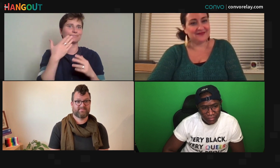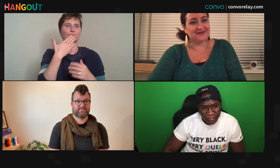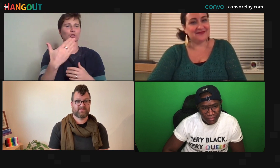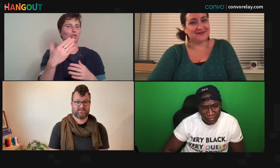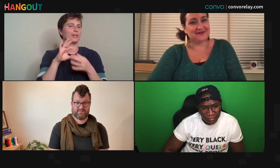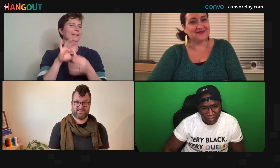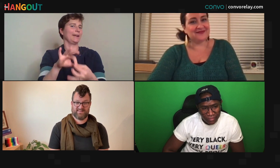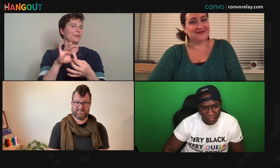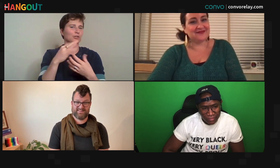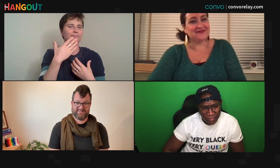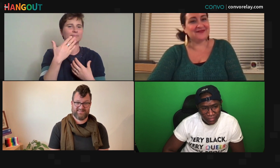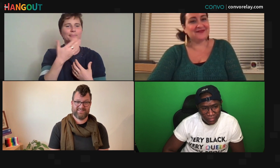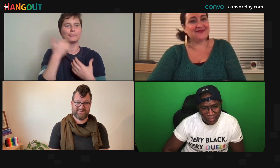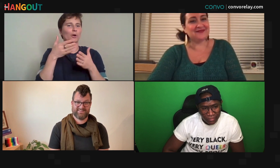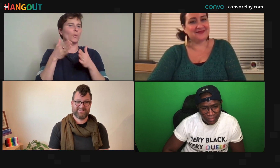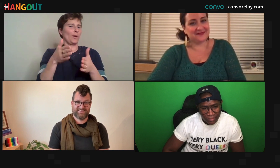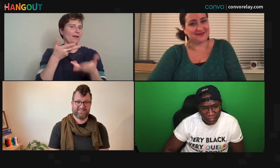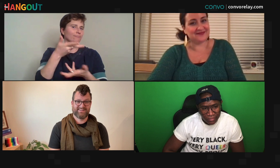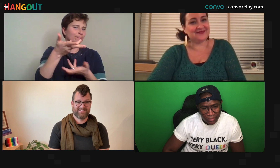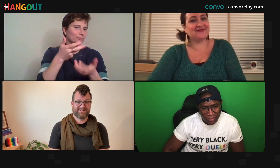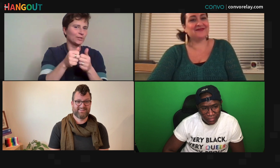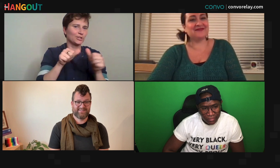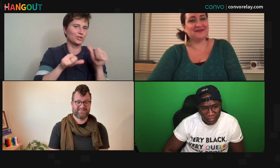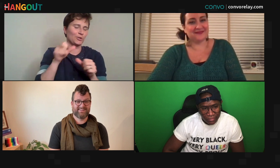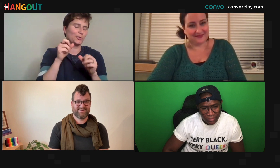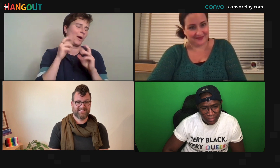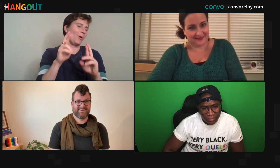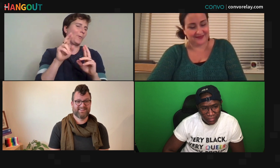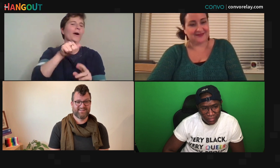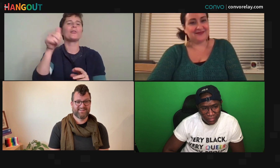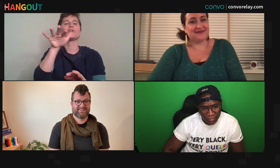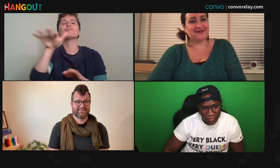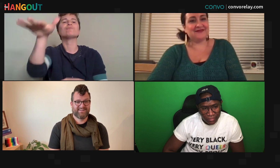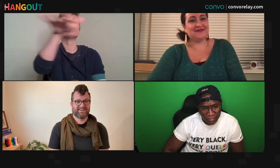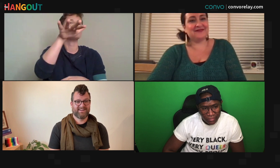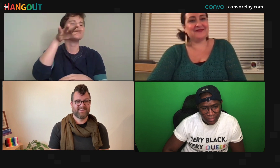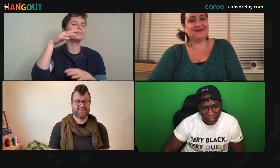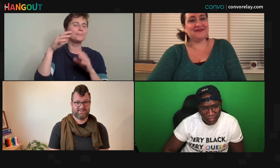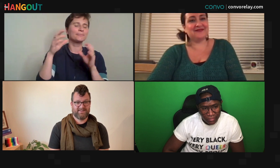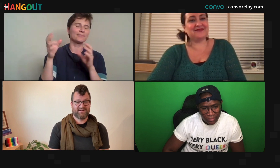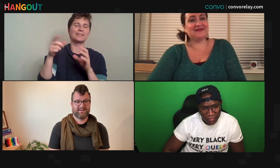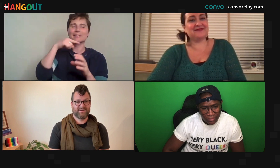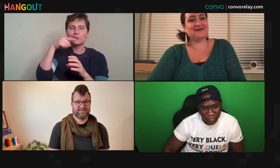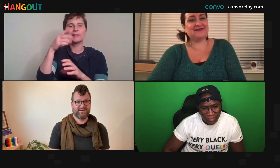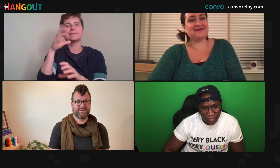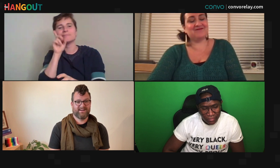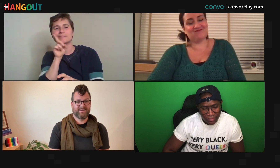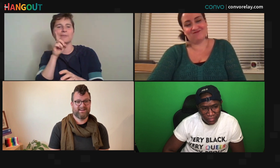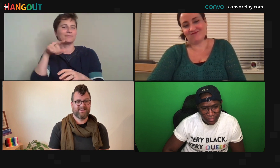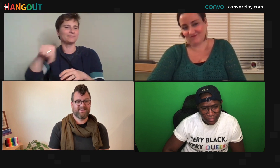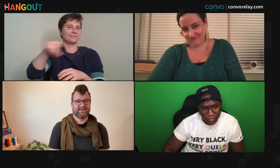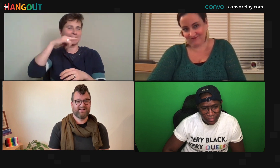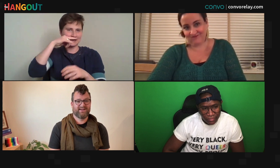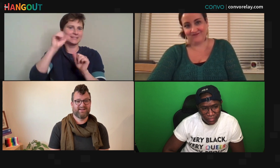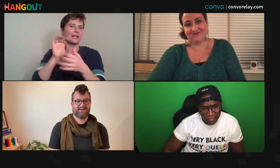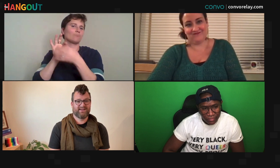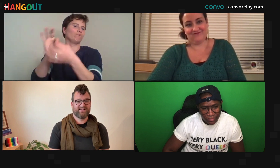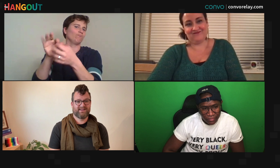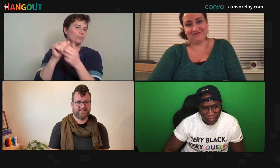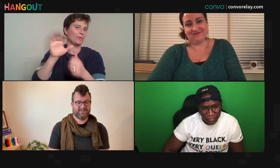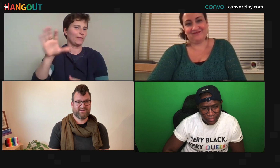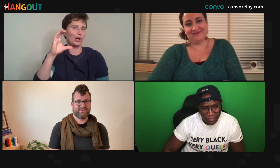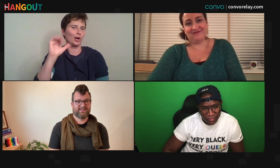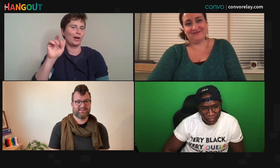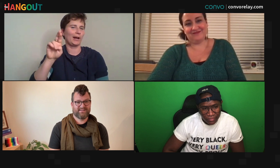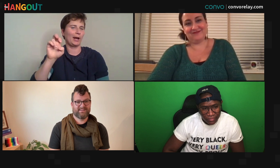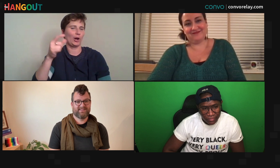signing within a family and a child, there is a better connection with ourselves in our own family.